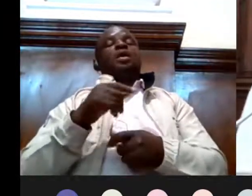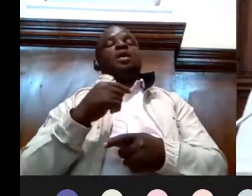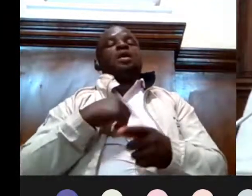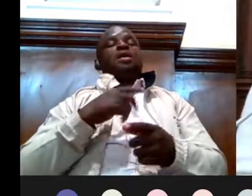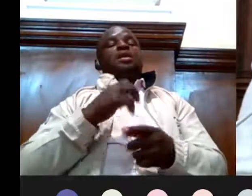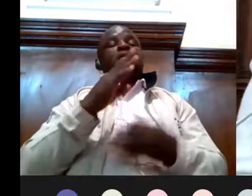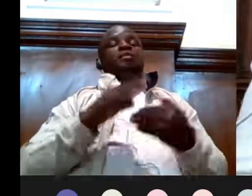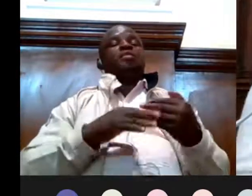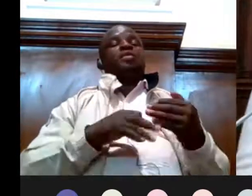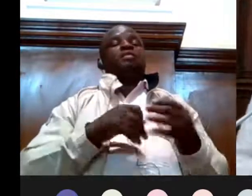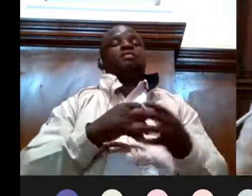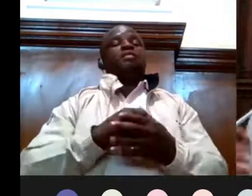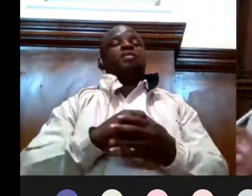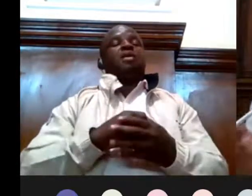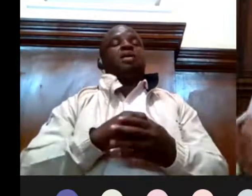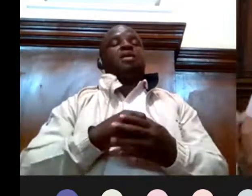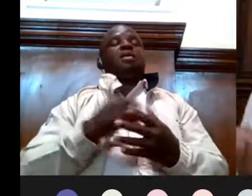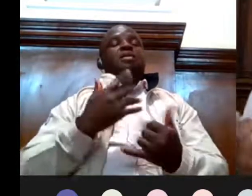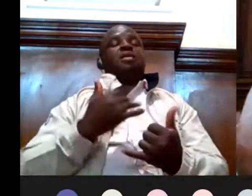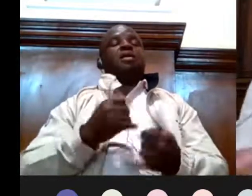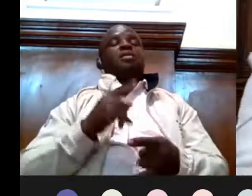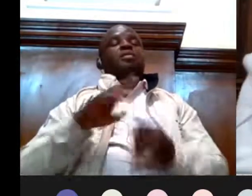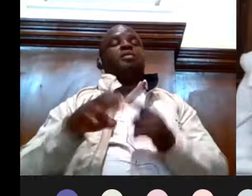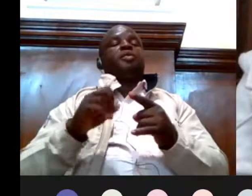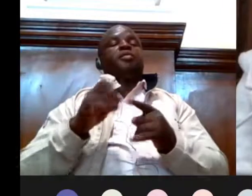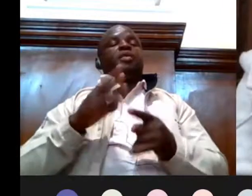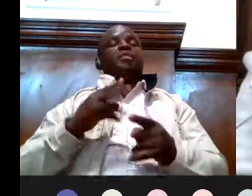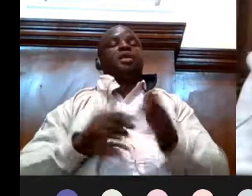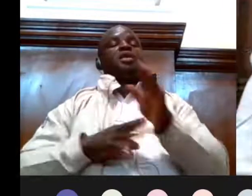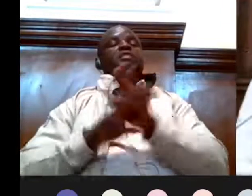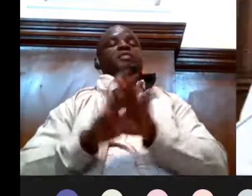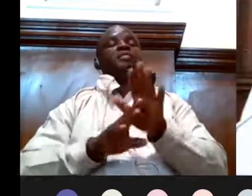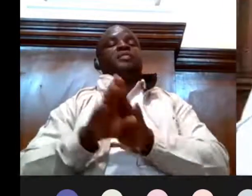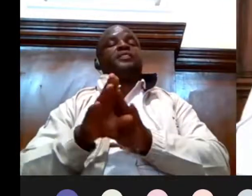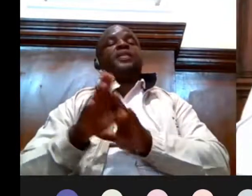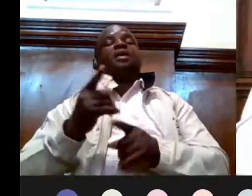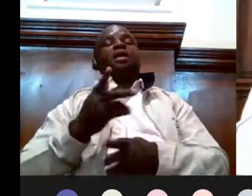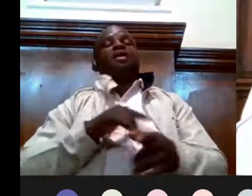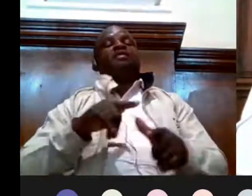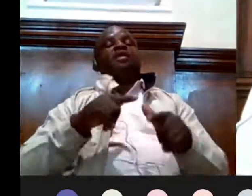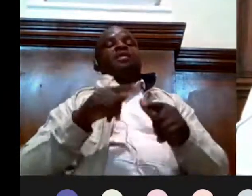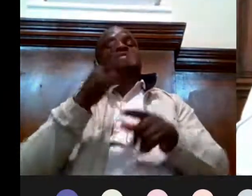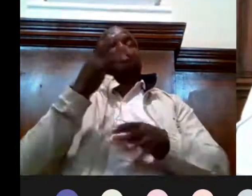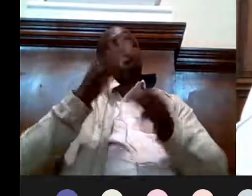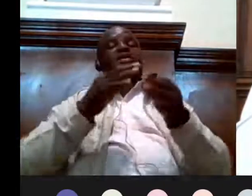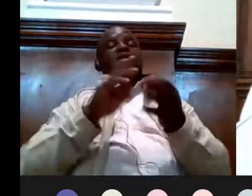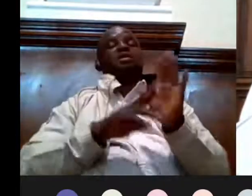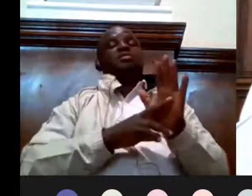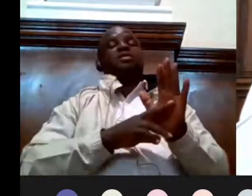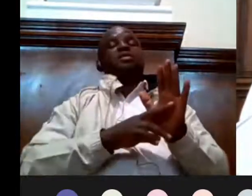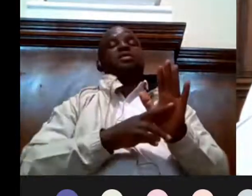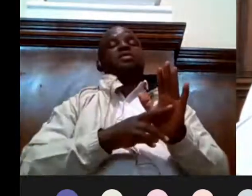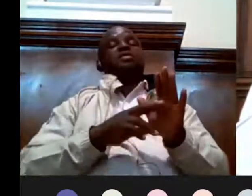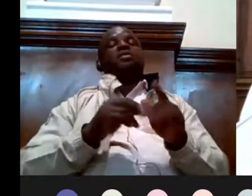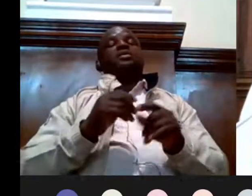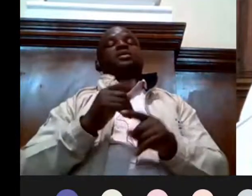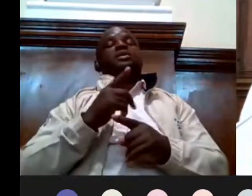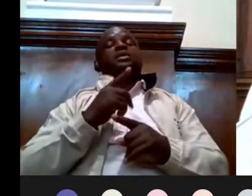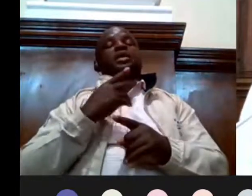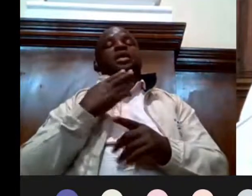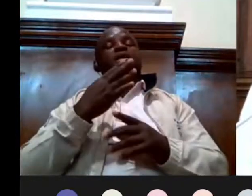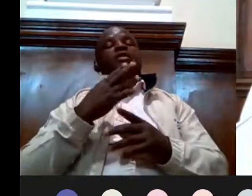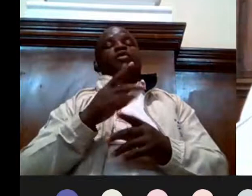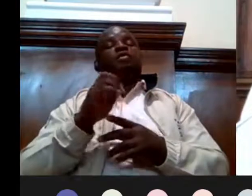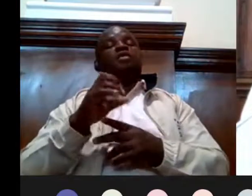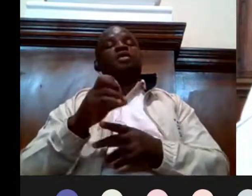remarkable progress for the advancement of women in Thank areas you. Of political representation and women Thank you,